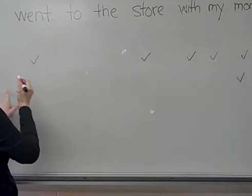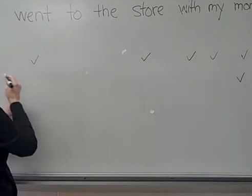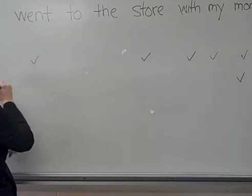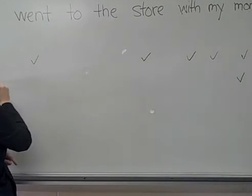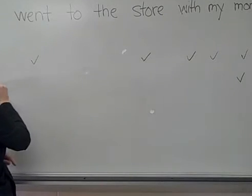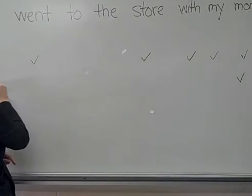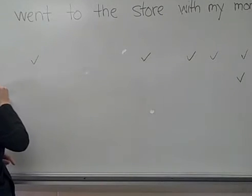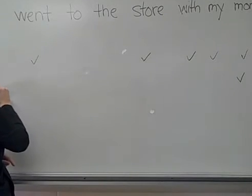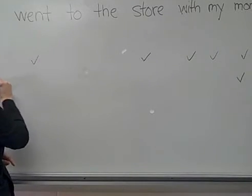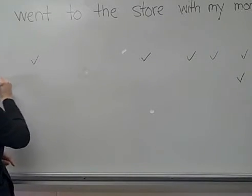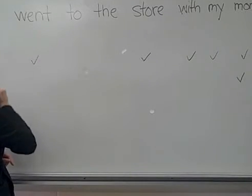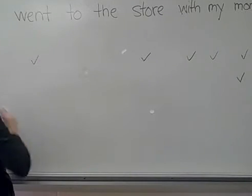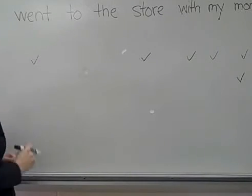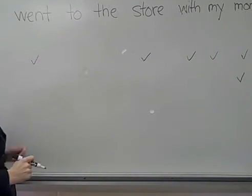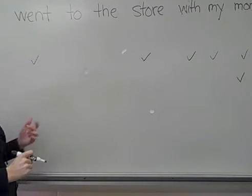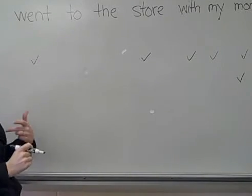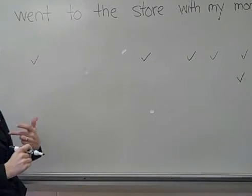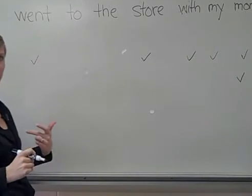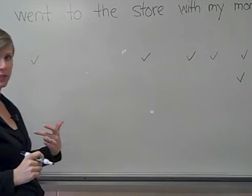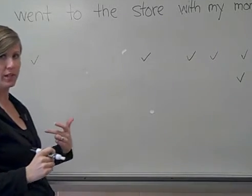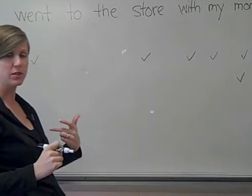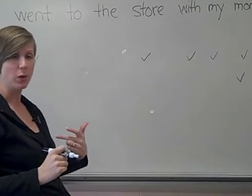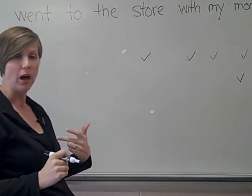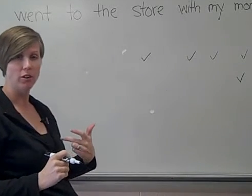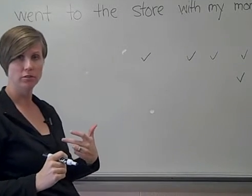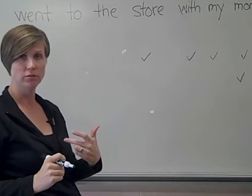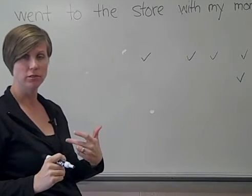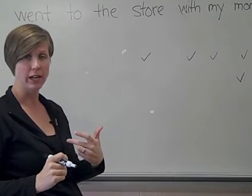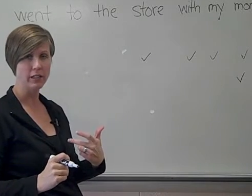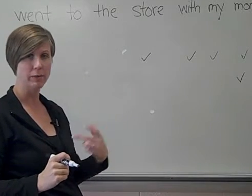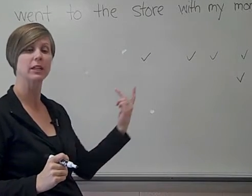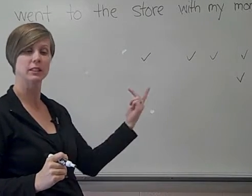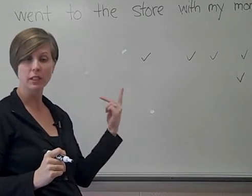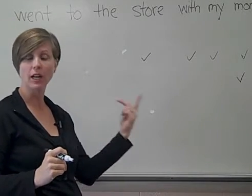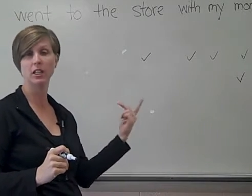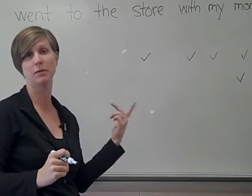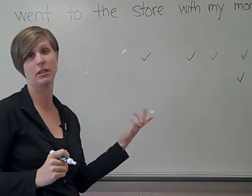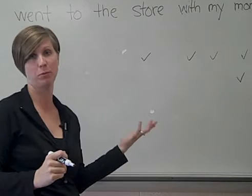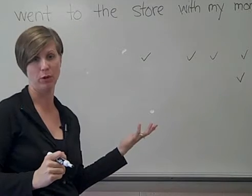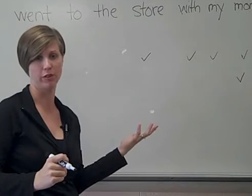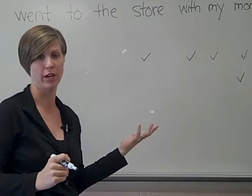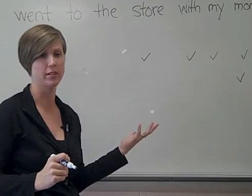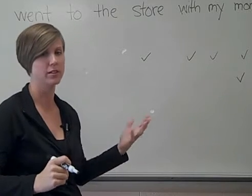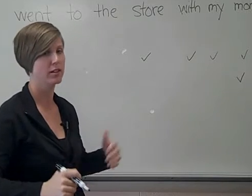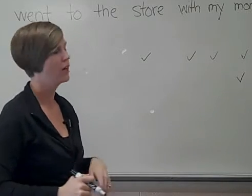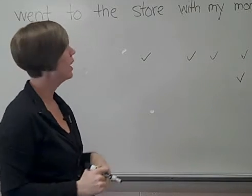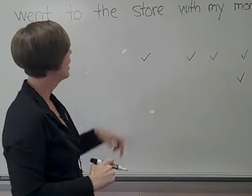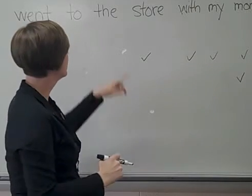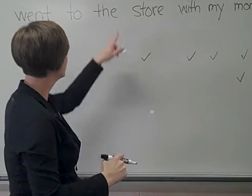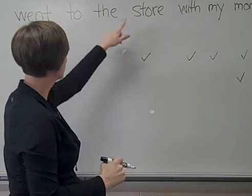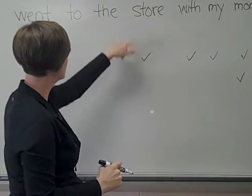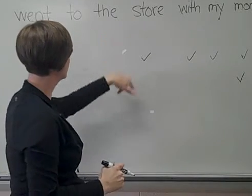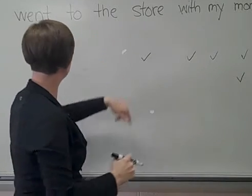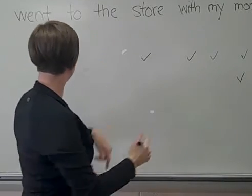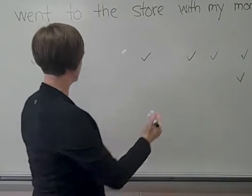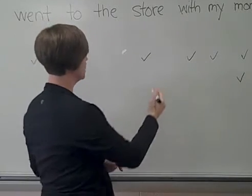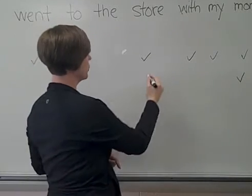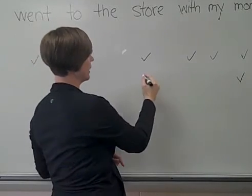care of saying that I went as well, right? Because it's talking about the both of us. Then it also signed where